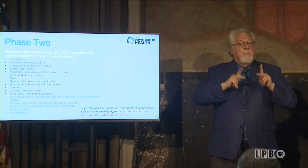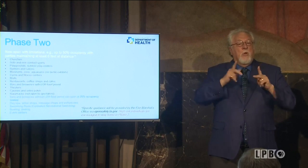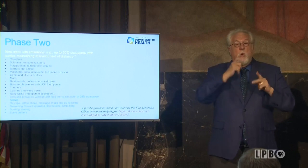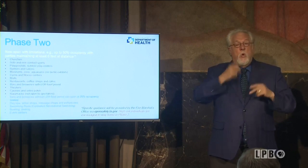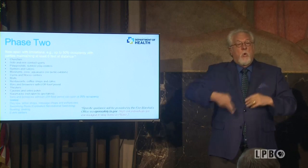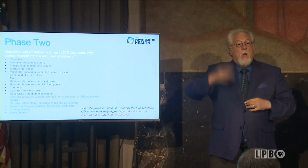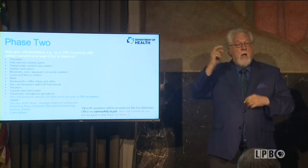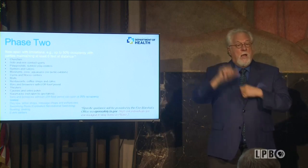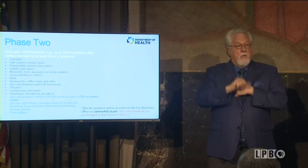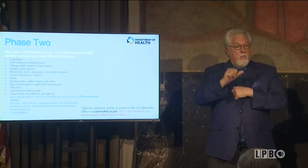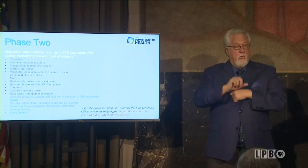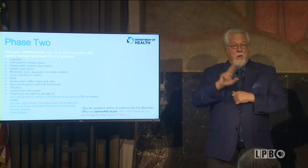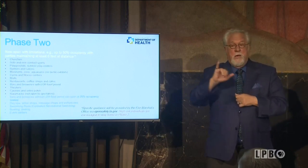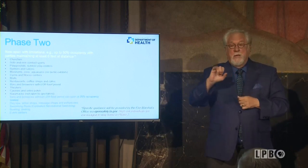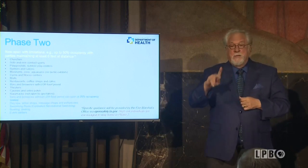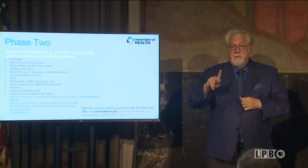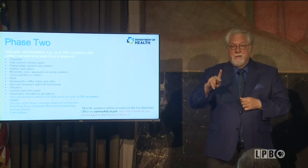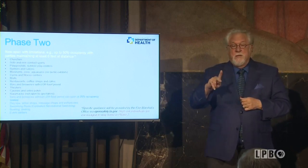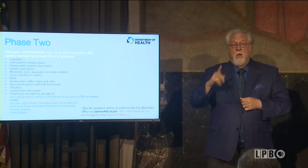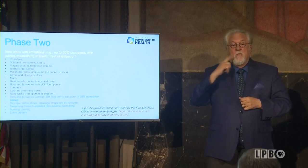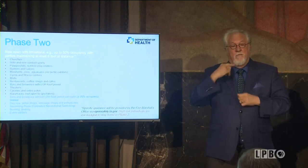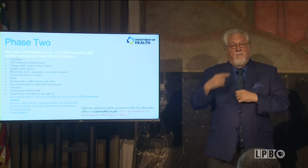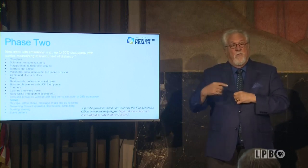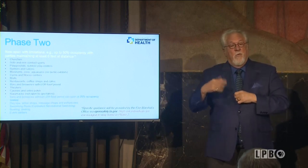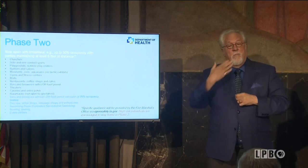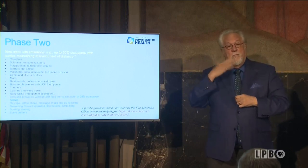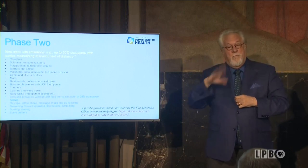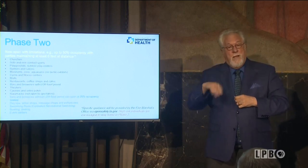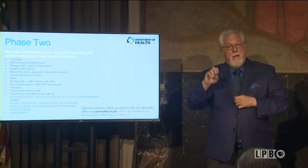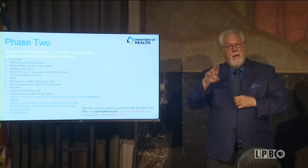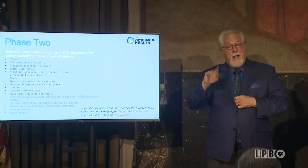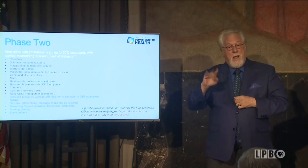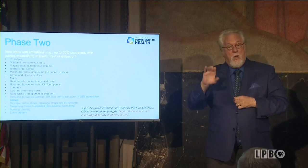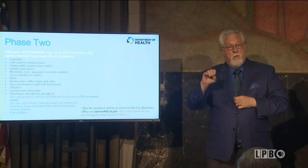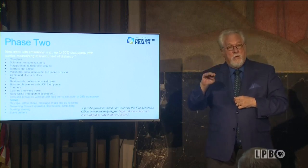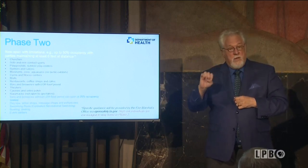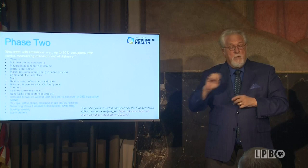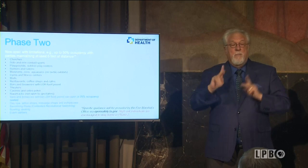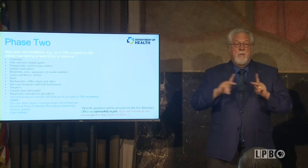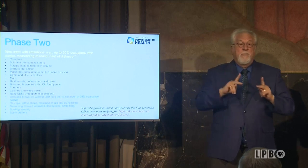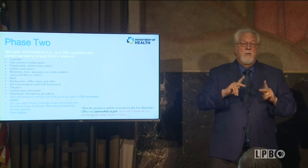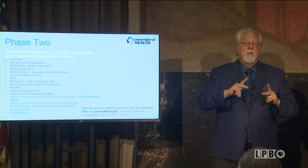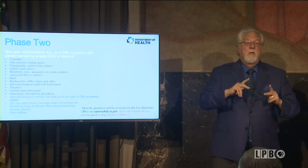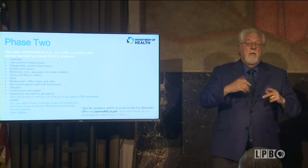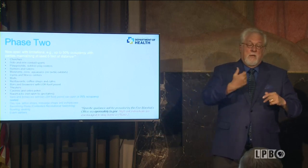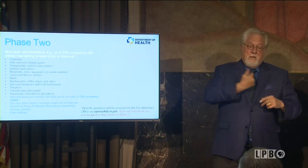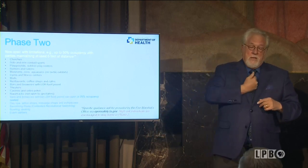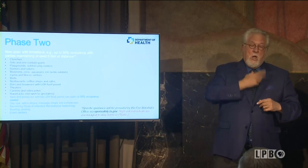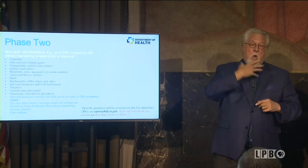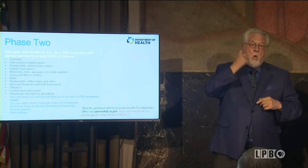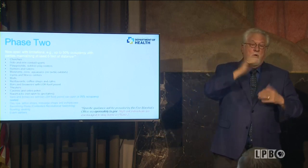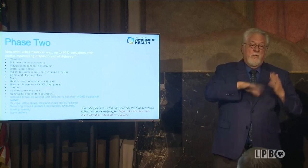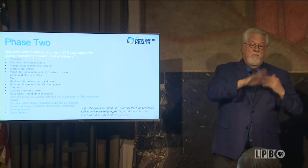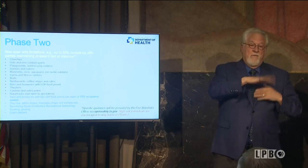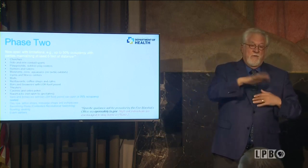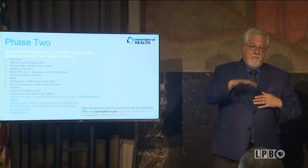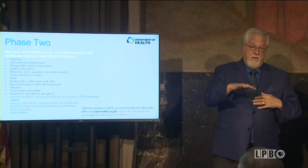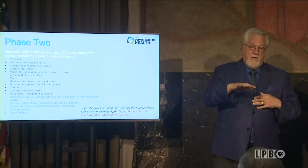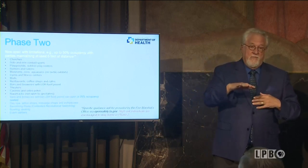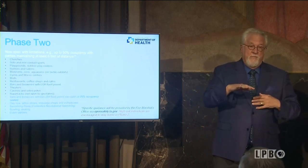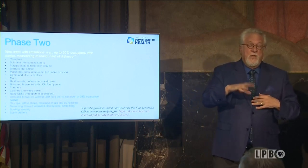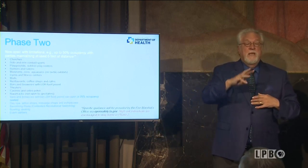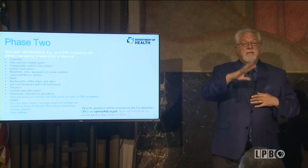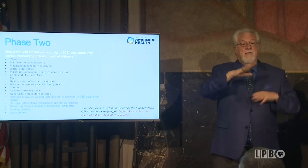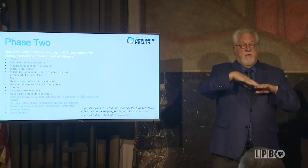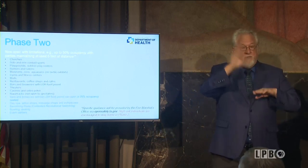individuals who are at high risk for poor outcomes from COVID-19, so individuals who themselves are older than 65,